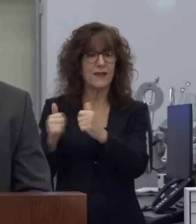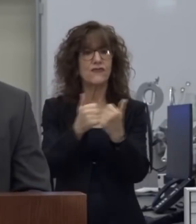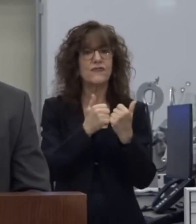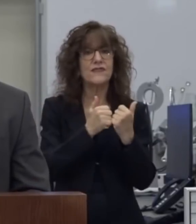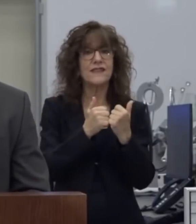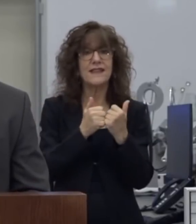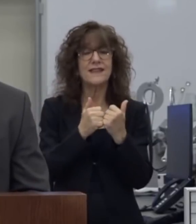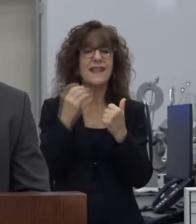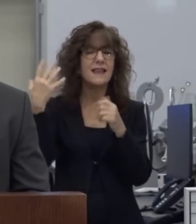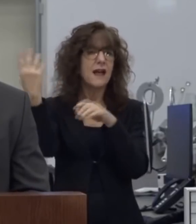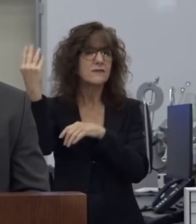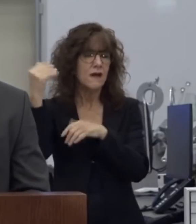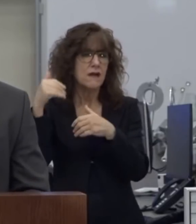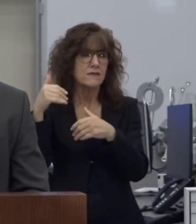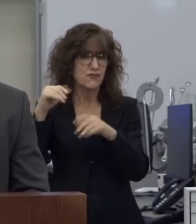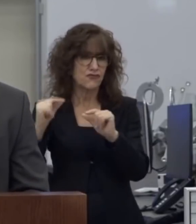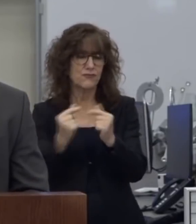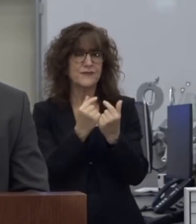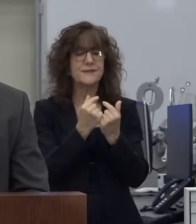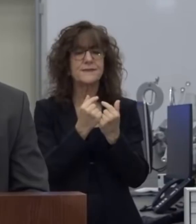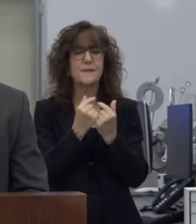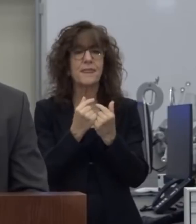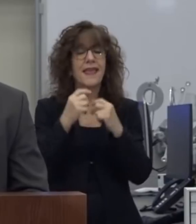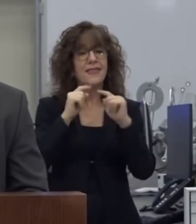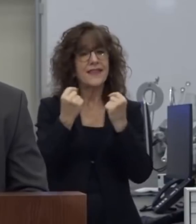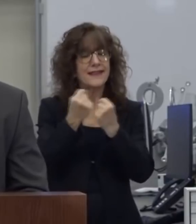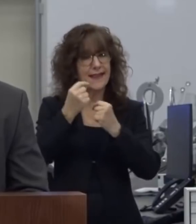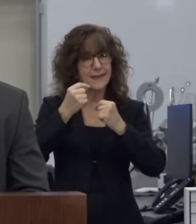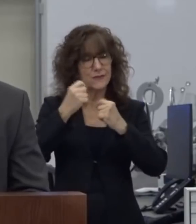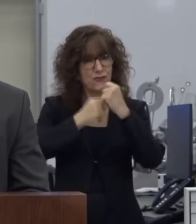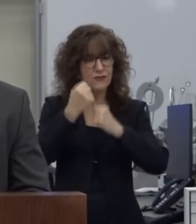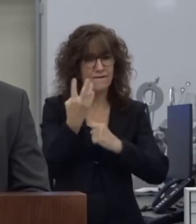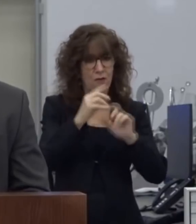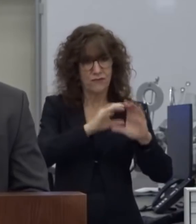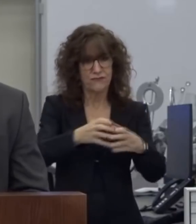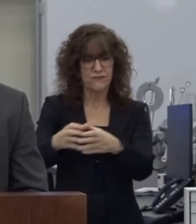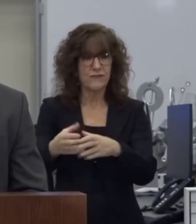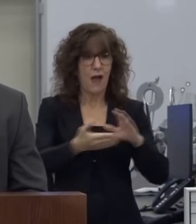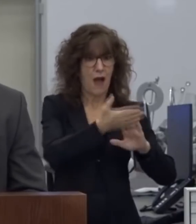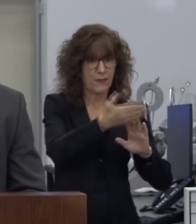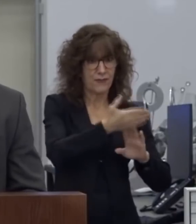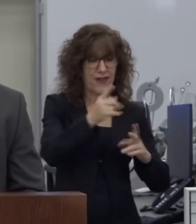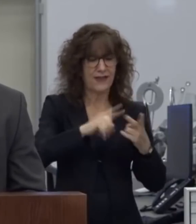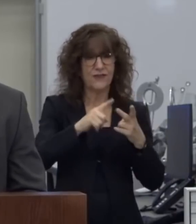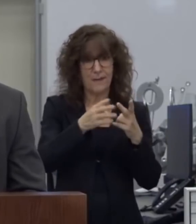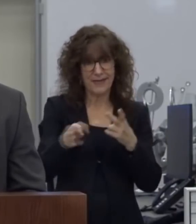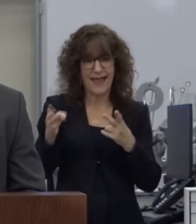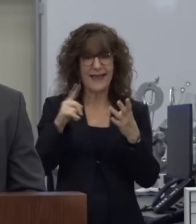and our external partners. The team is structured into 4 sections: operations,